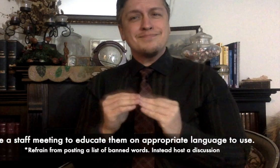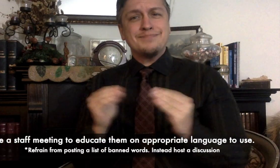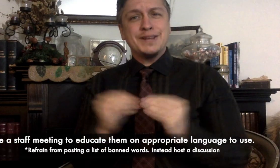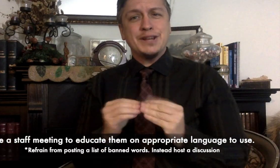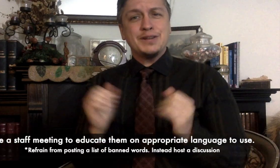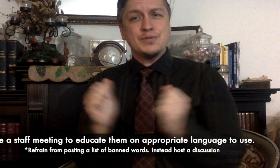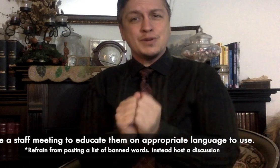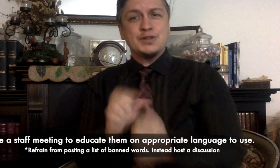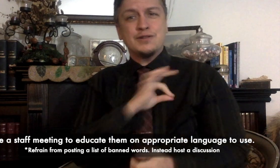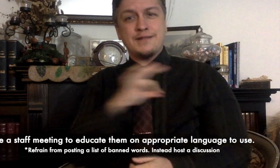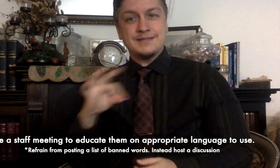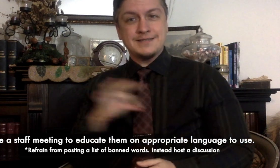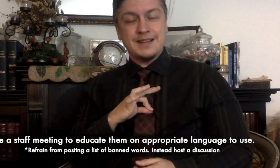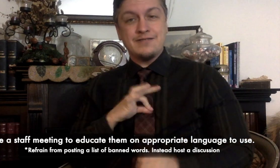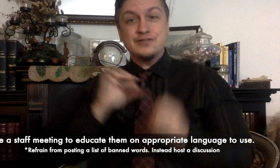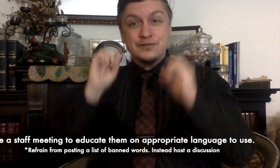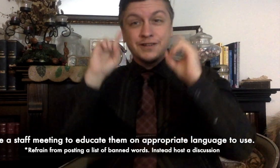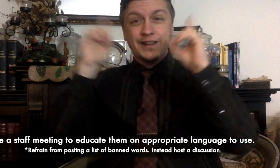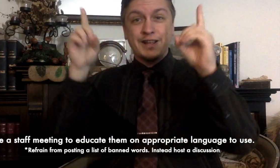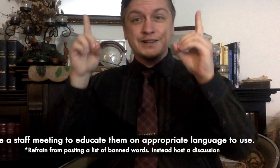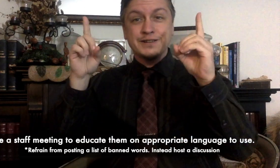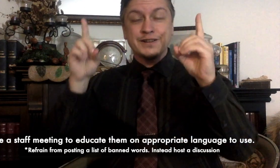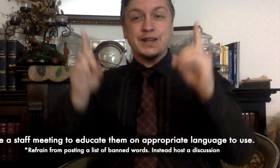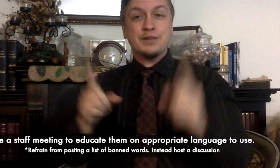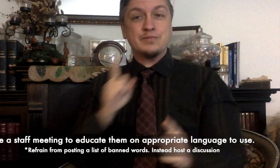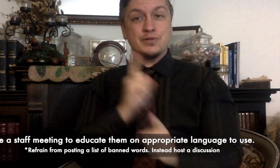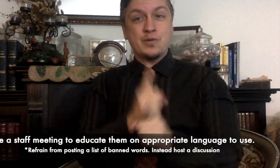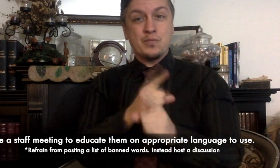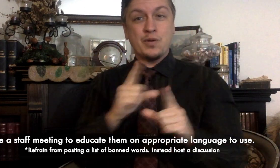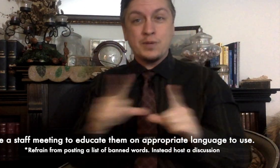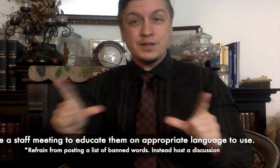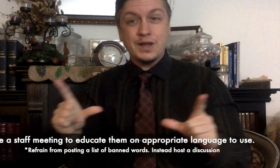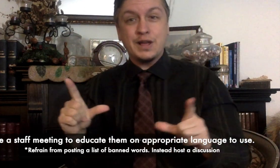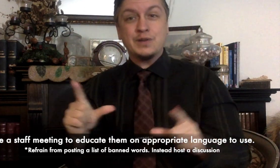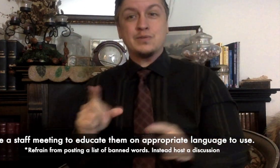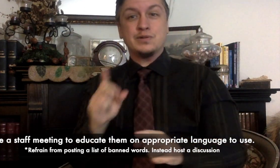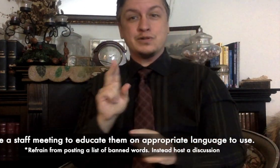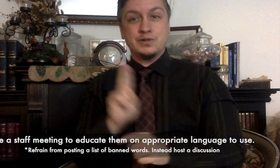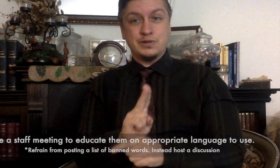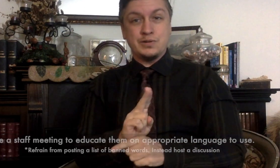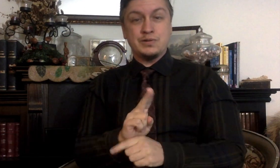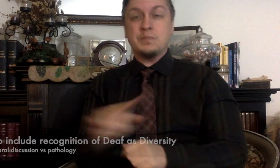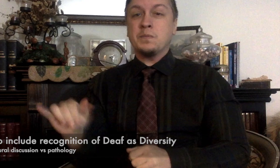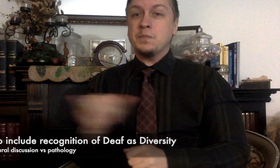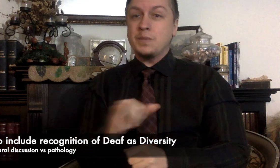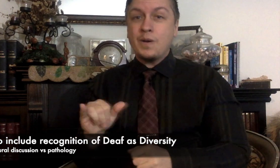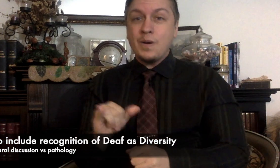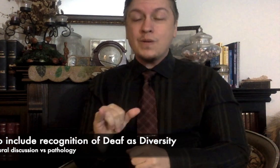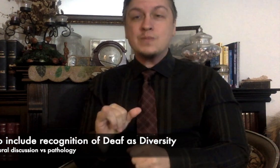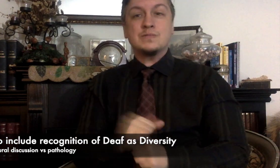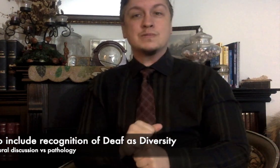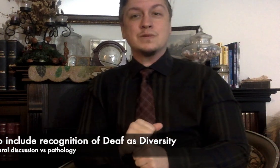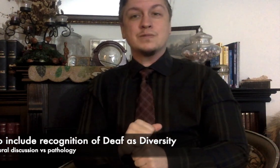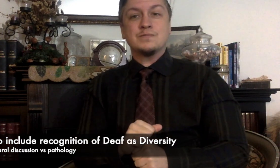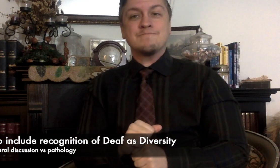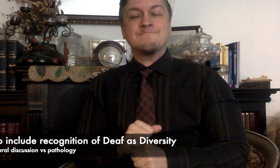Have a staff meeting to educate them on appropriate language to use. Also,